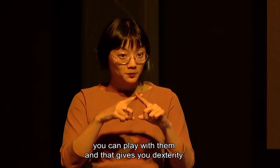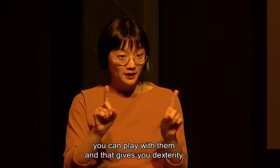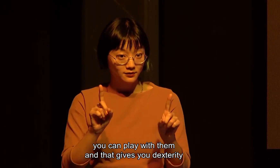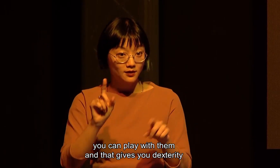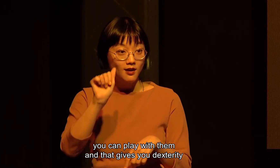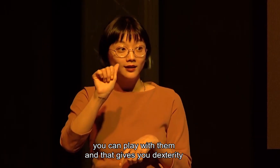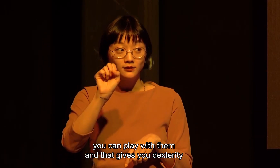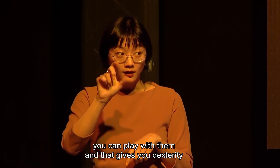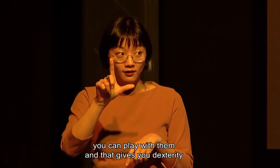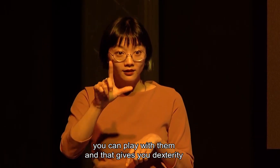gives you dexterity.